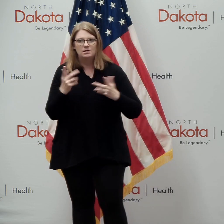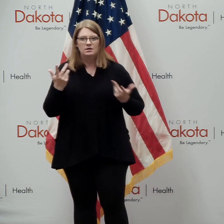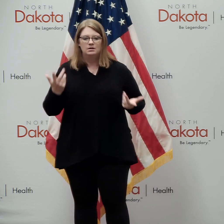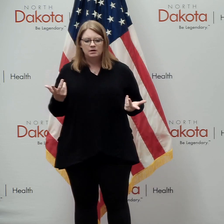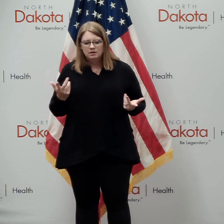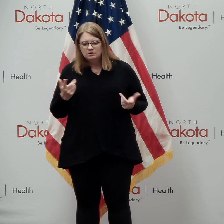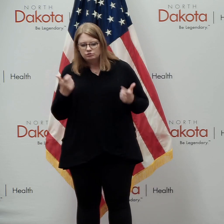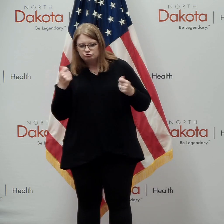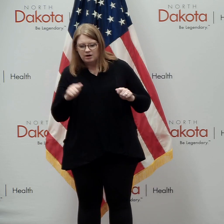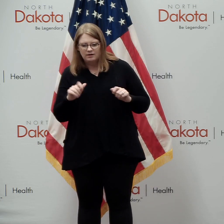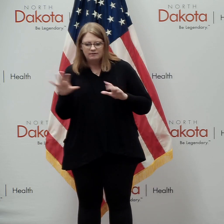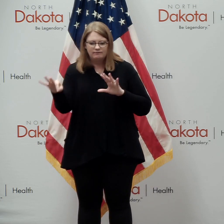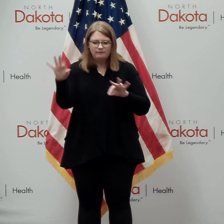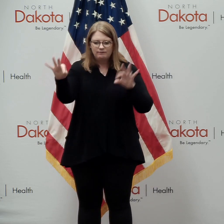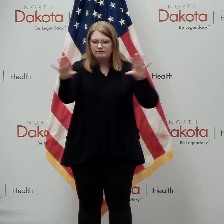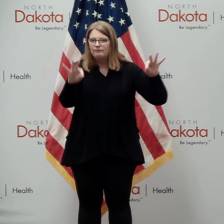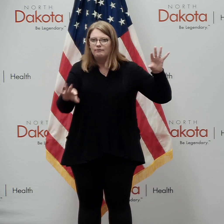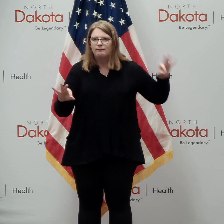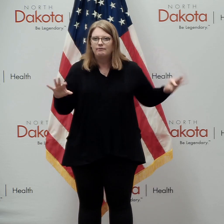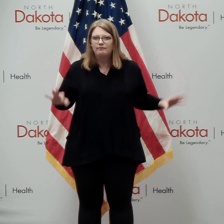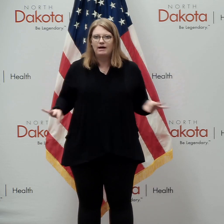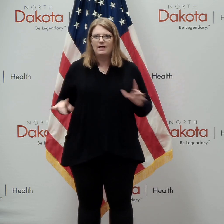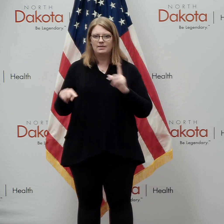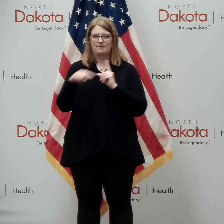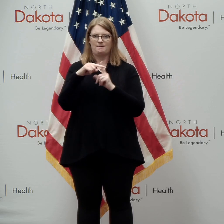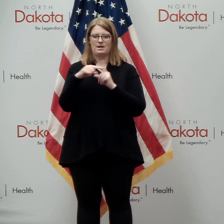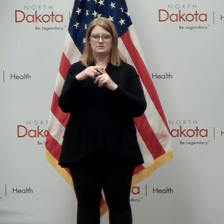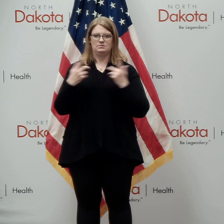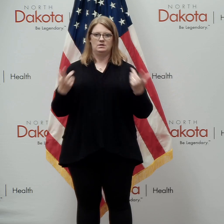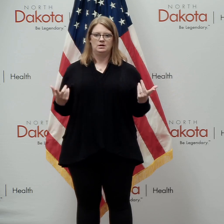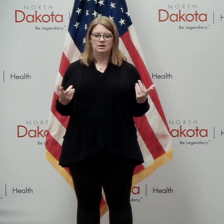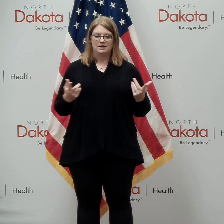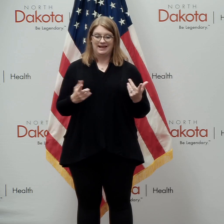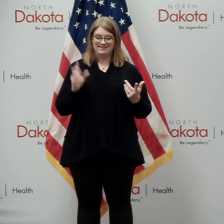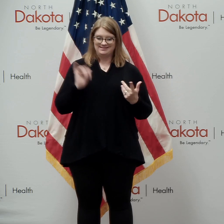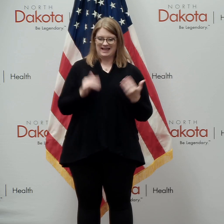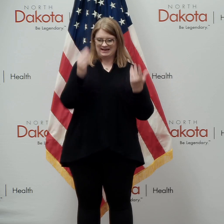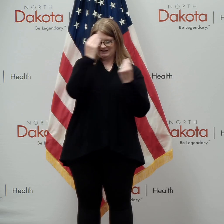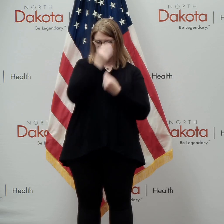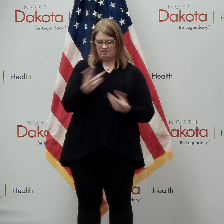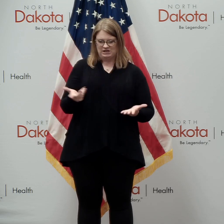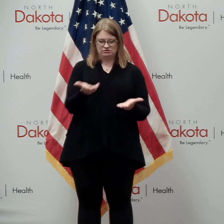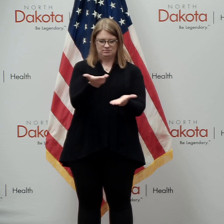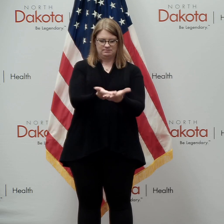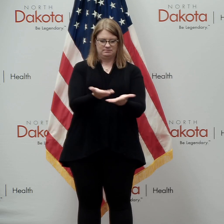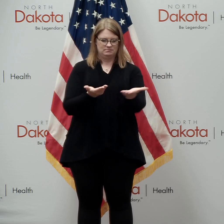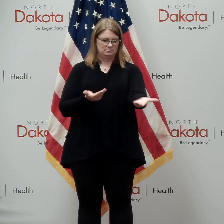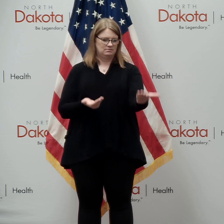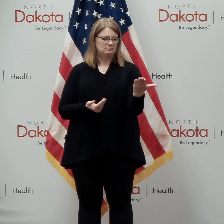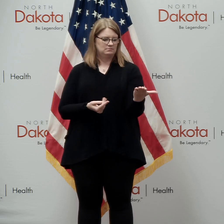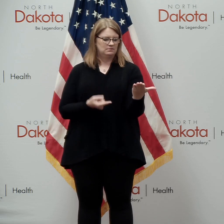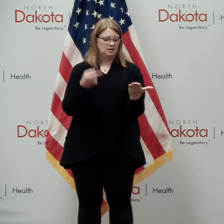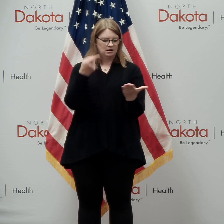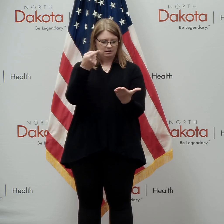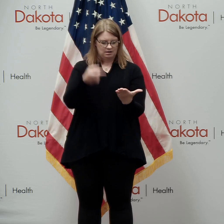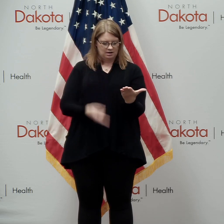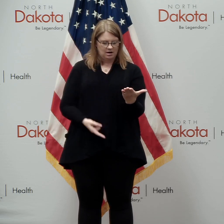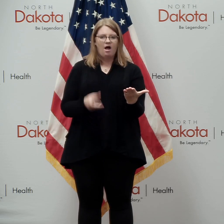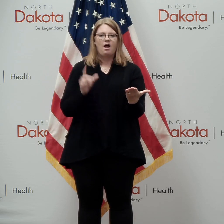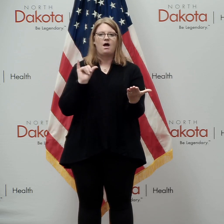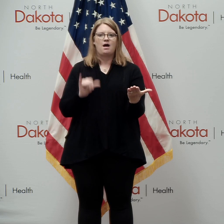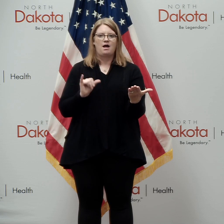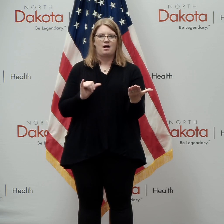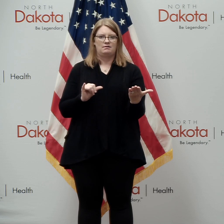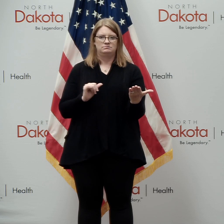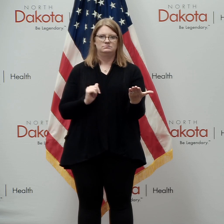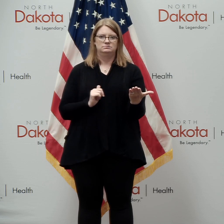make it visible. You do that by finding the positives, and then we can actually have actionable data. When we have a positive case, we have actionable data. We can have someone